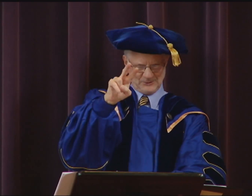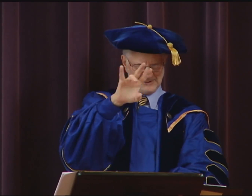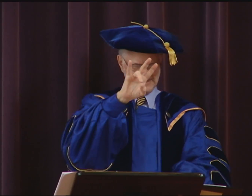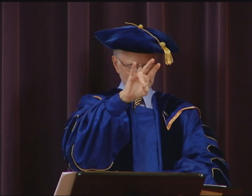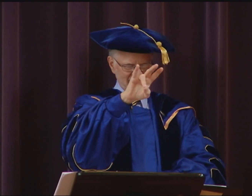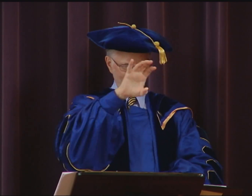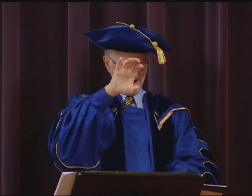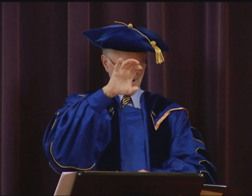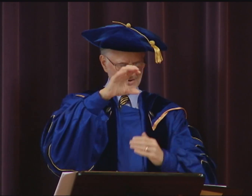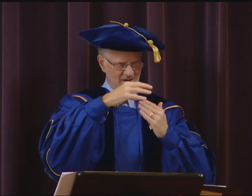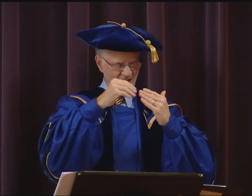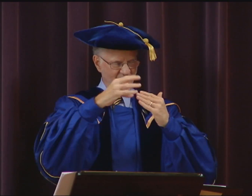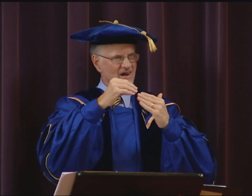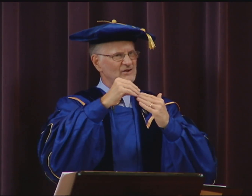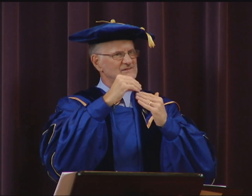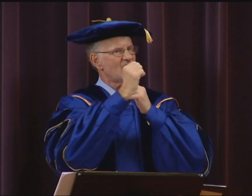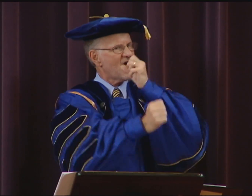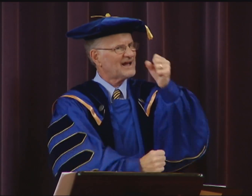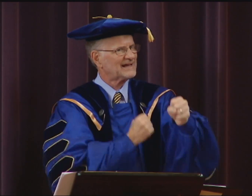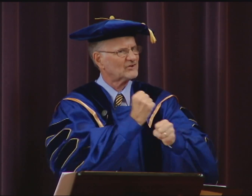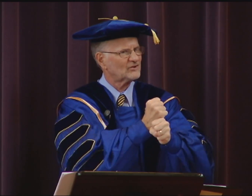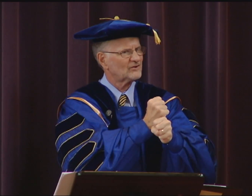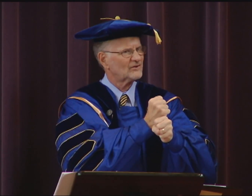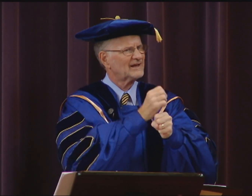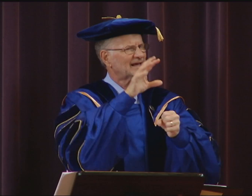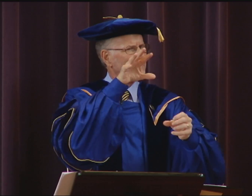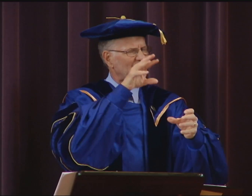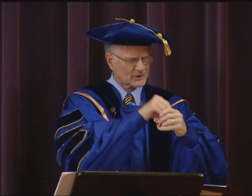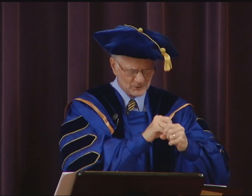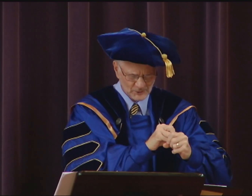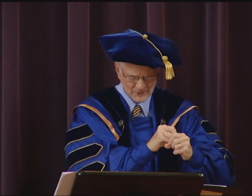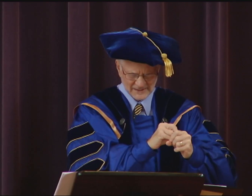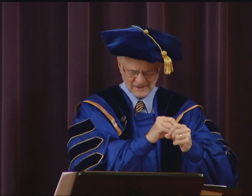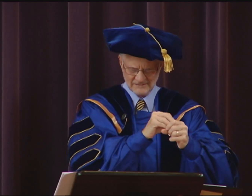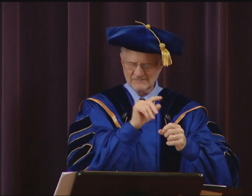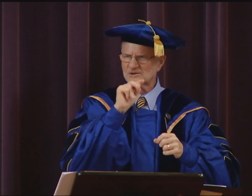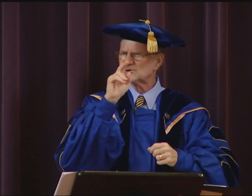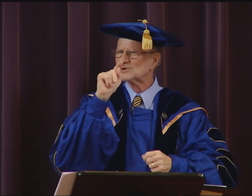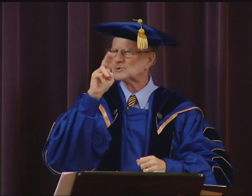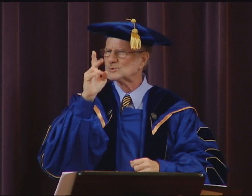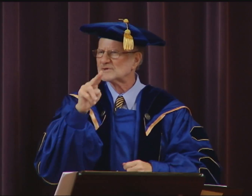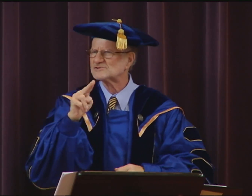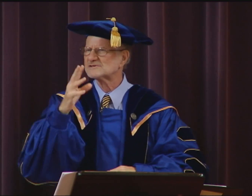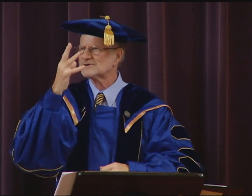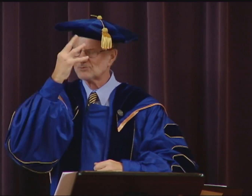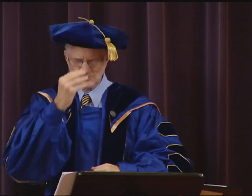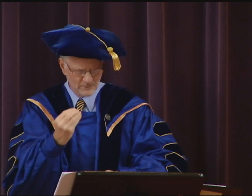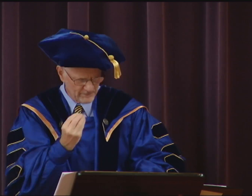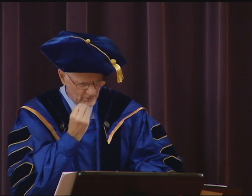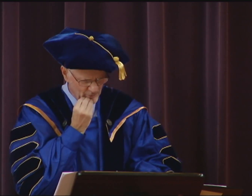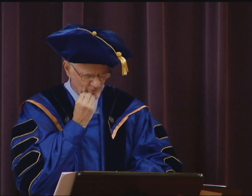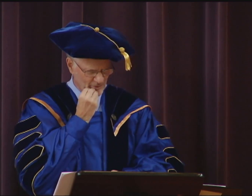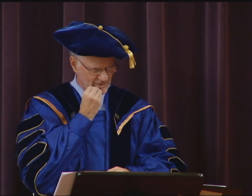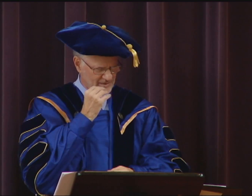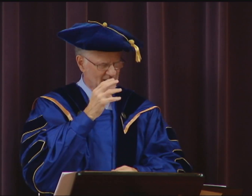In 1952, it was $700 per year, which included tuition, room and